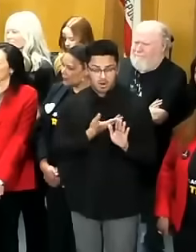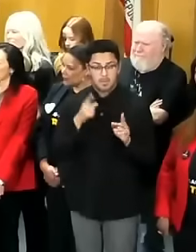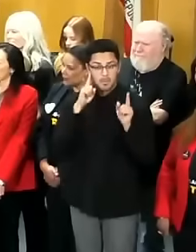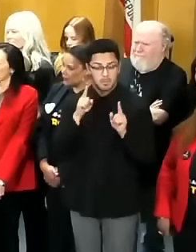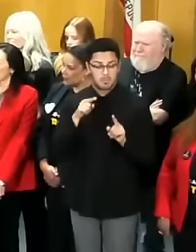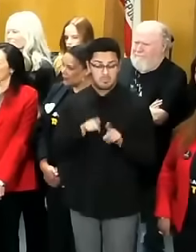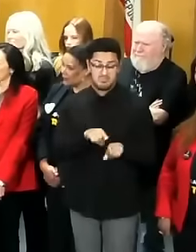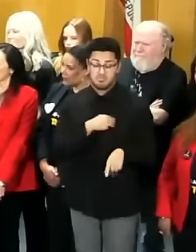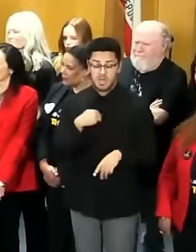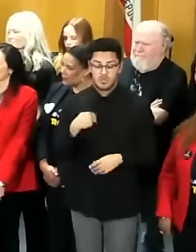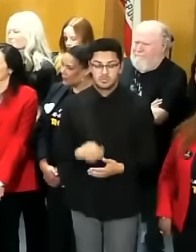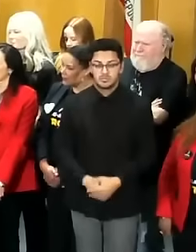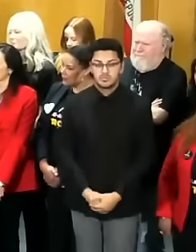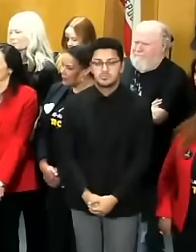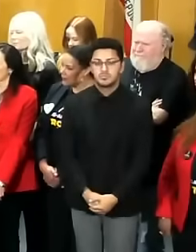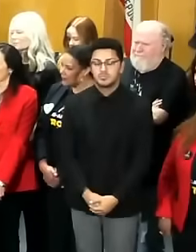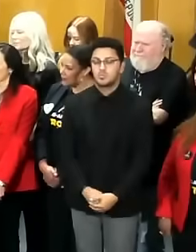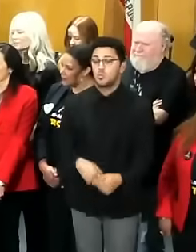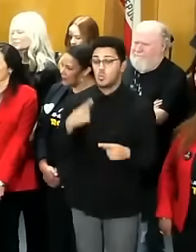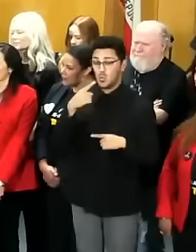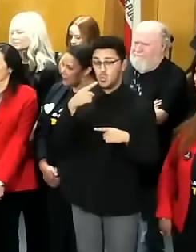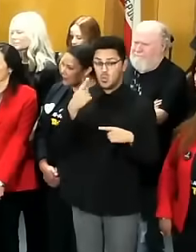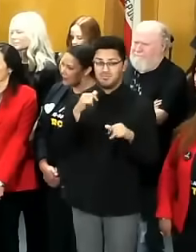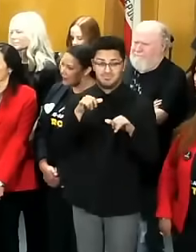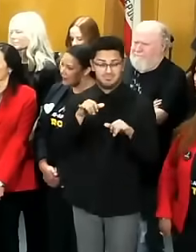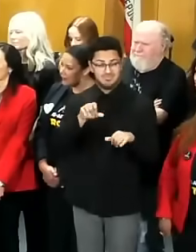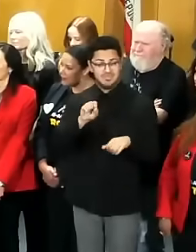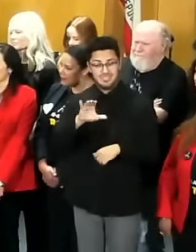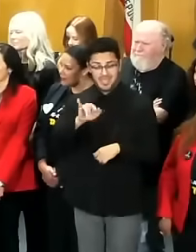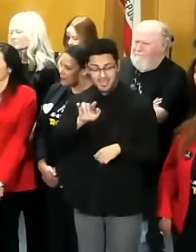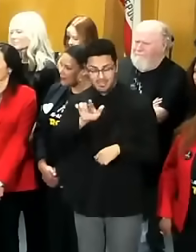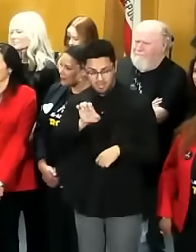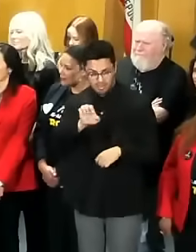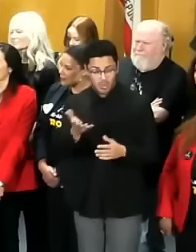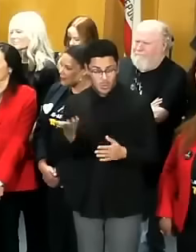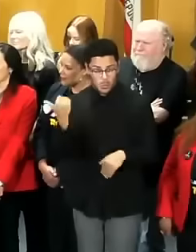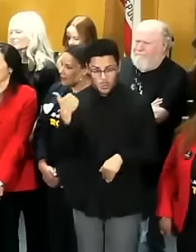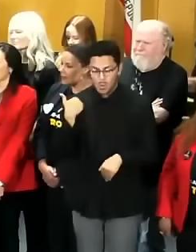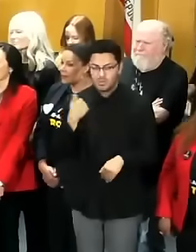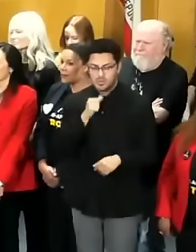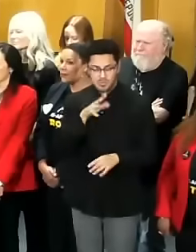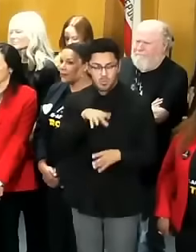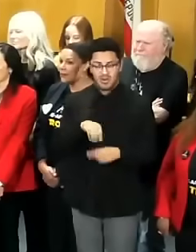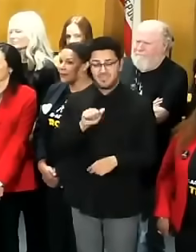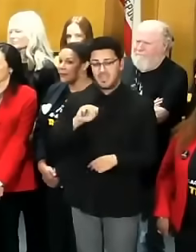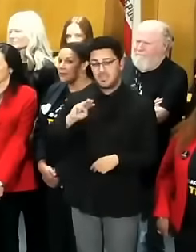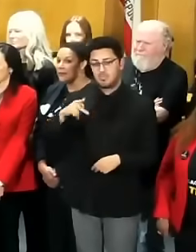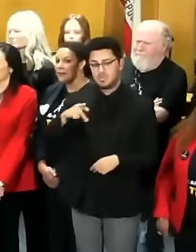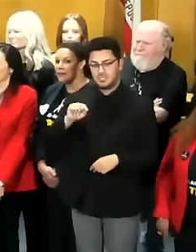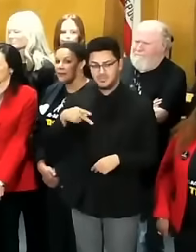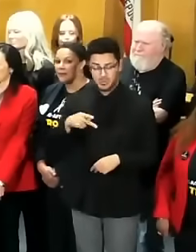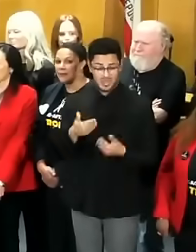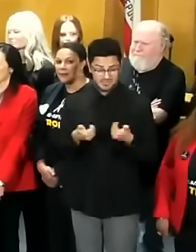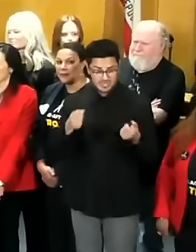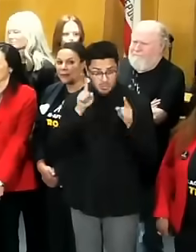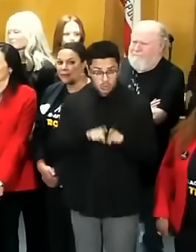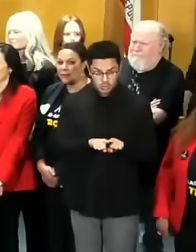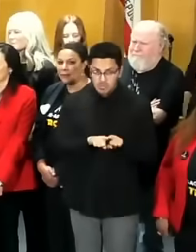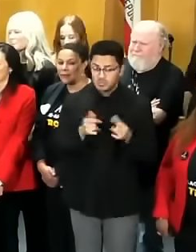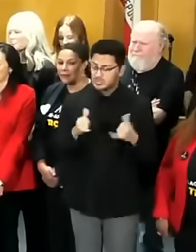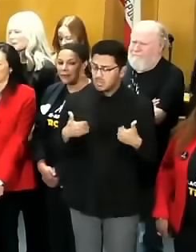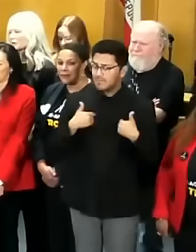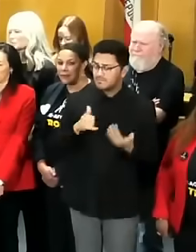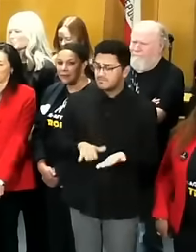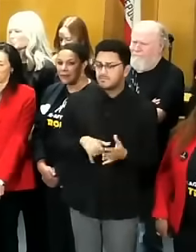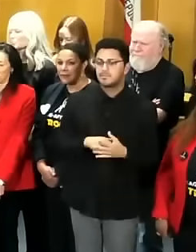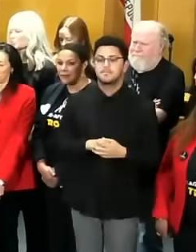you'll remember that just one cycle ago, Netflix wasn't part of the AMPTP for us, and we had a separate agreement with them, which we still have.